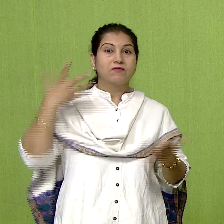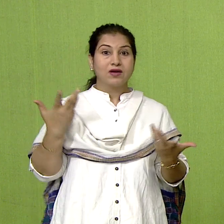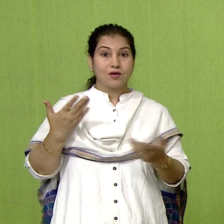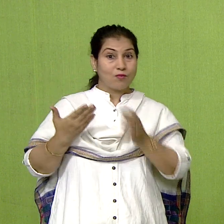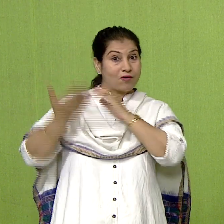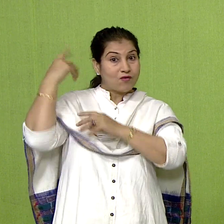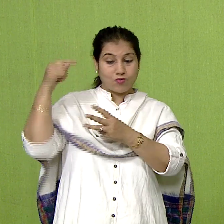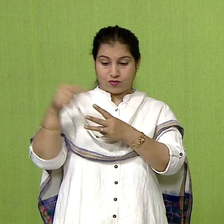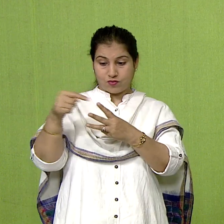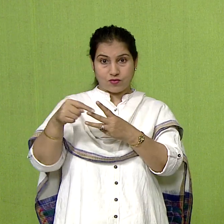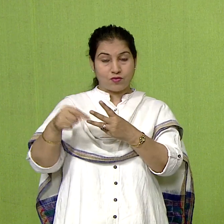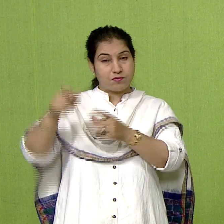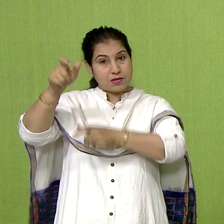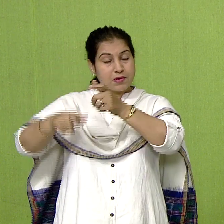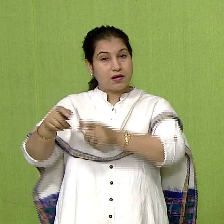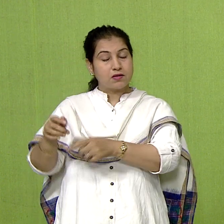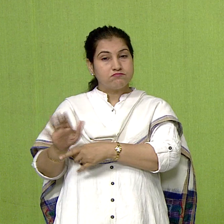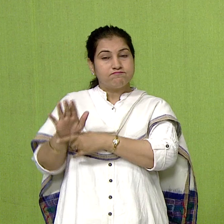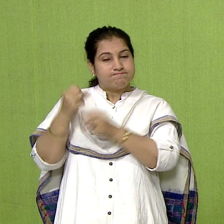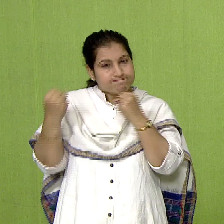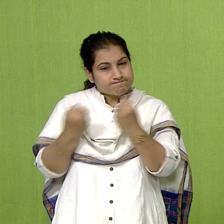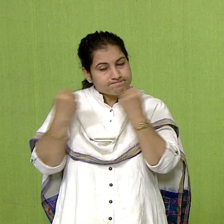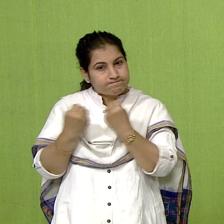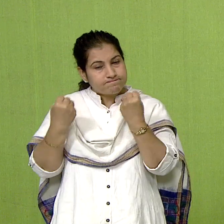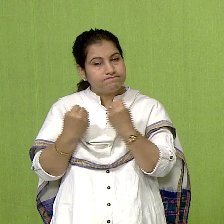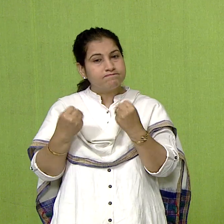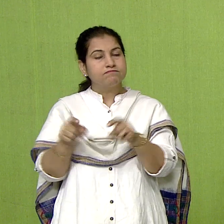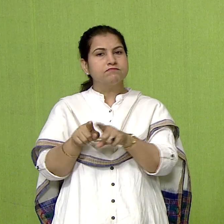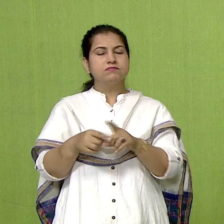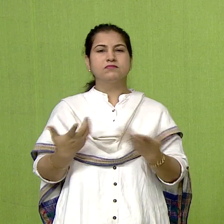of Congress leaders did not give many positive results.